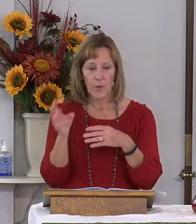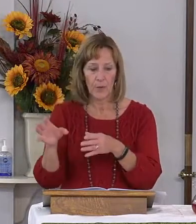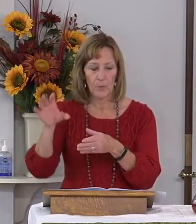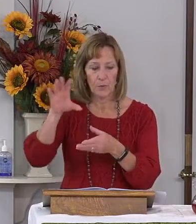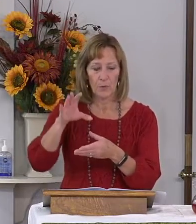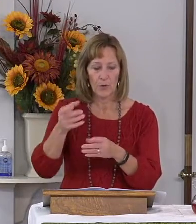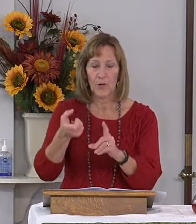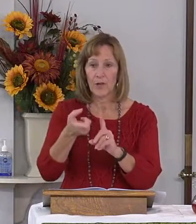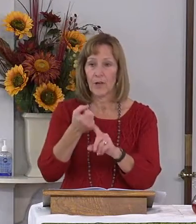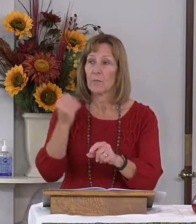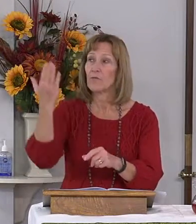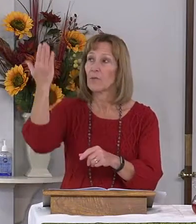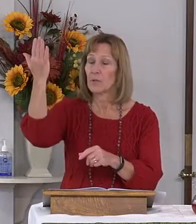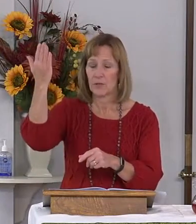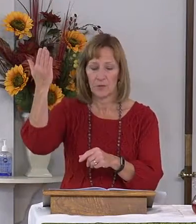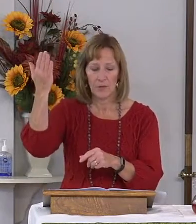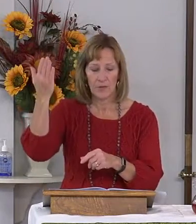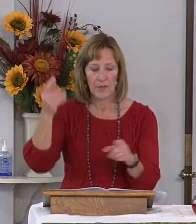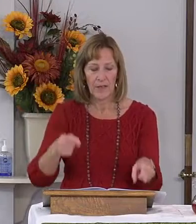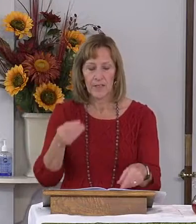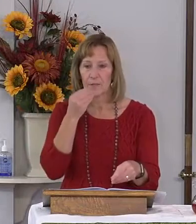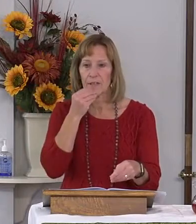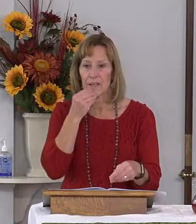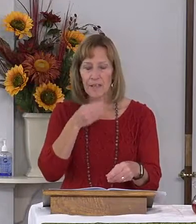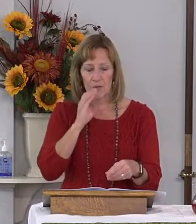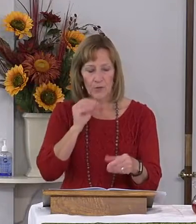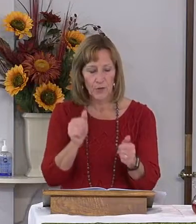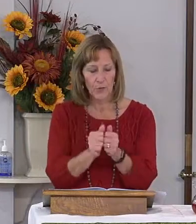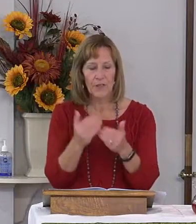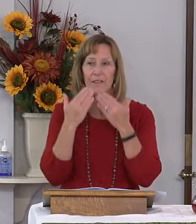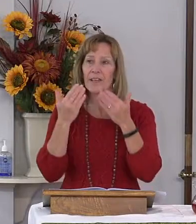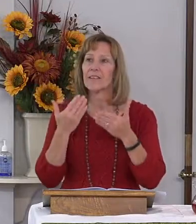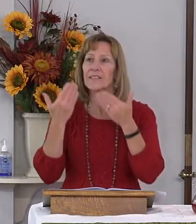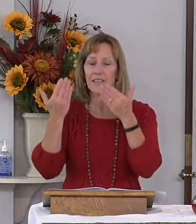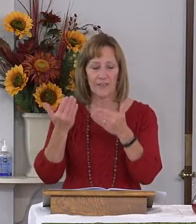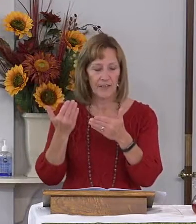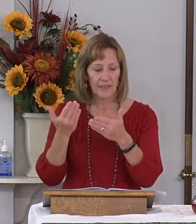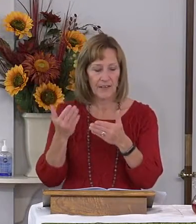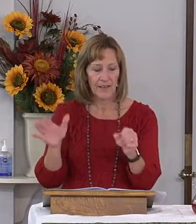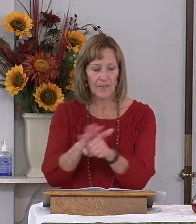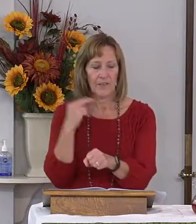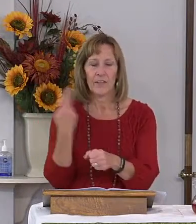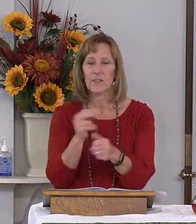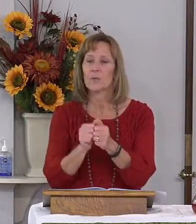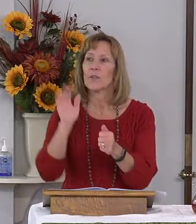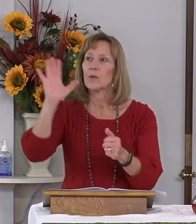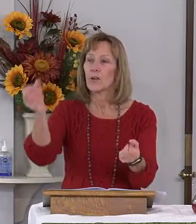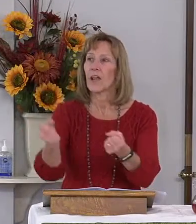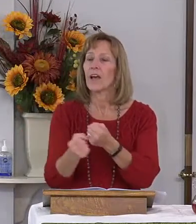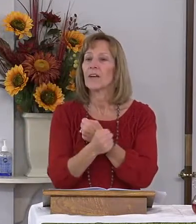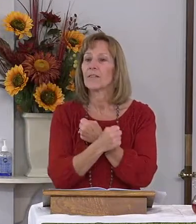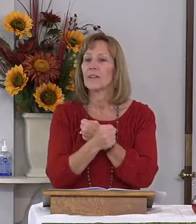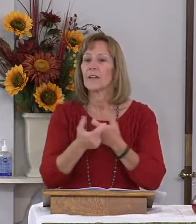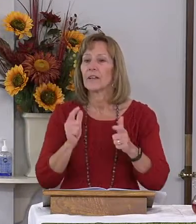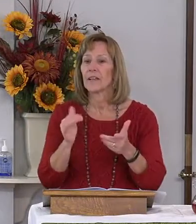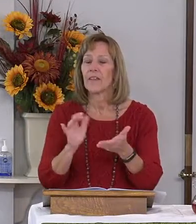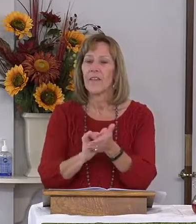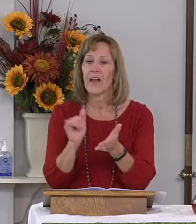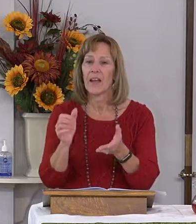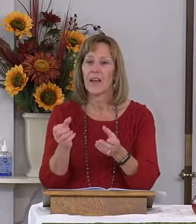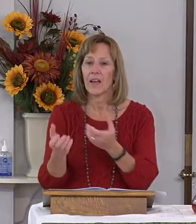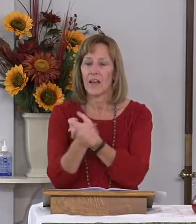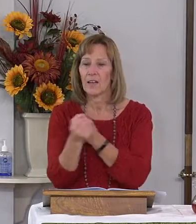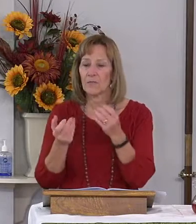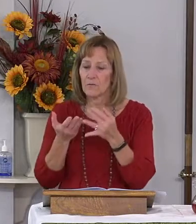pour come from you. As we eat and drink with thanksgiving, fill us with your love. Let that love